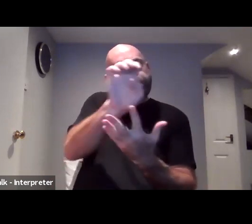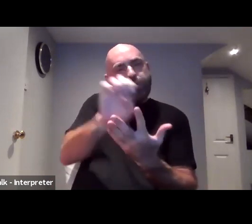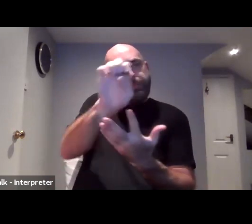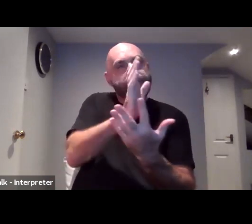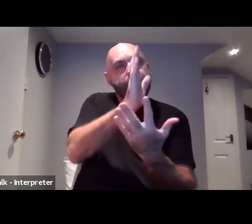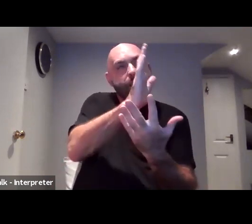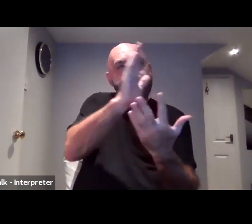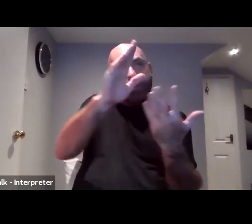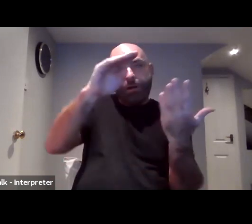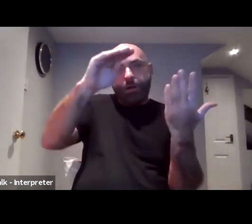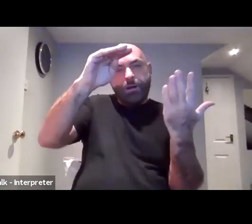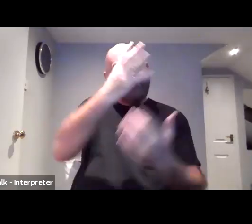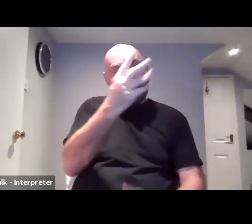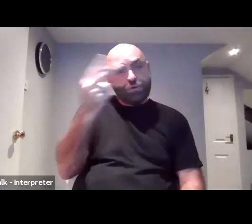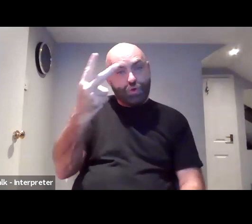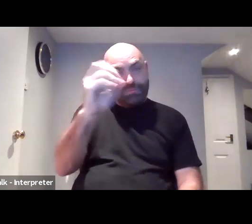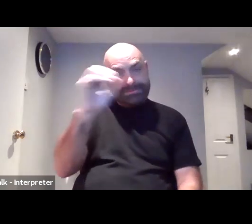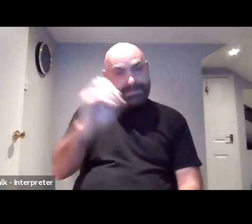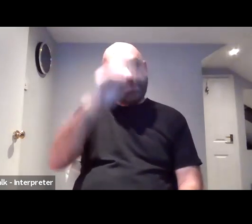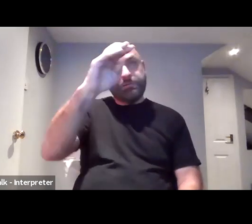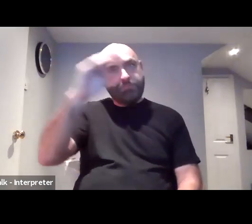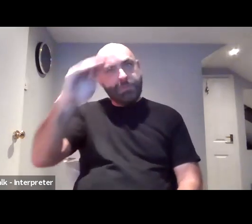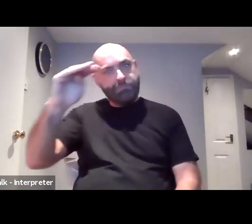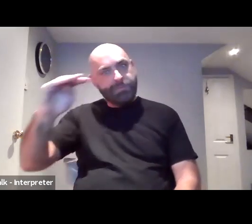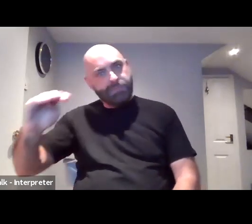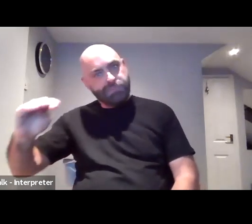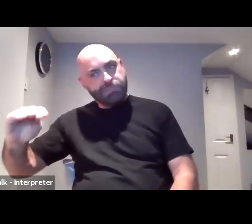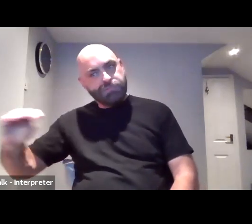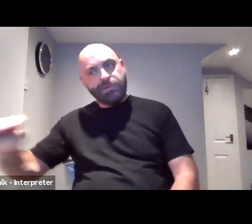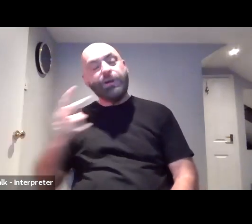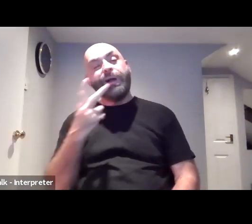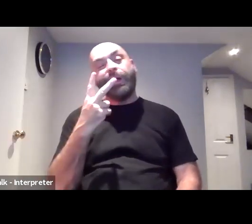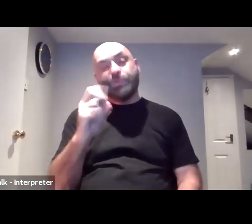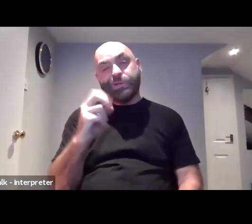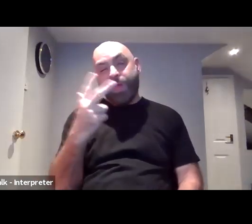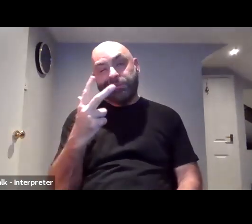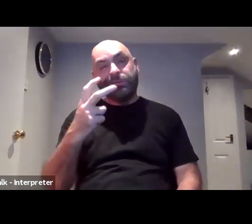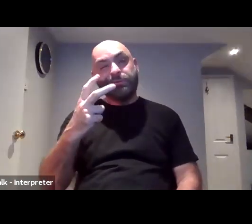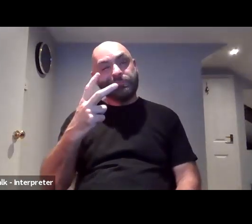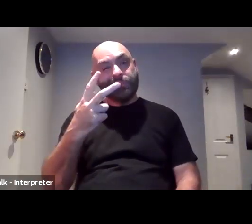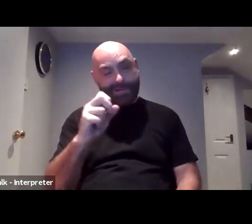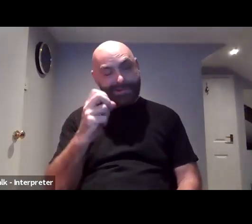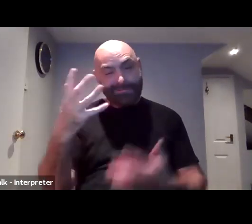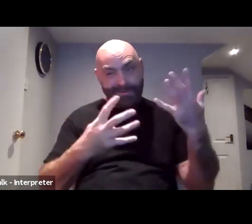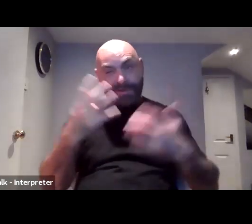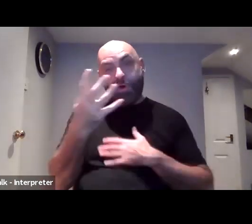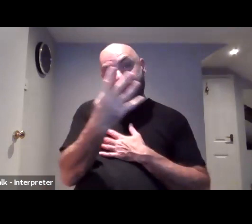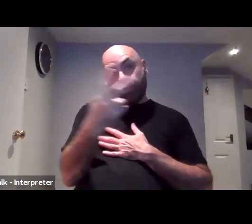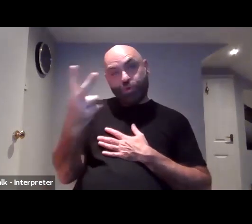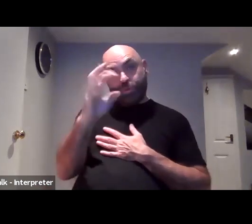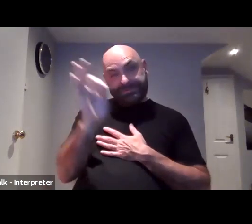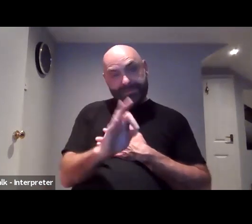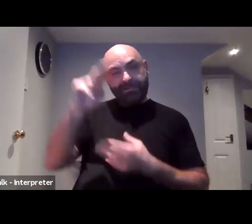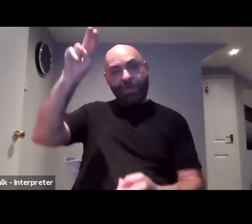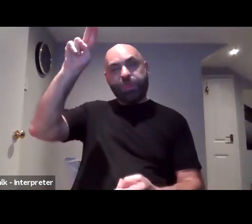on year, that 42% had declined till by 2018-19, the 42% had